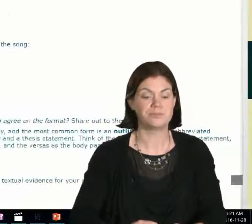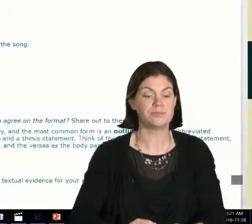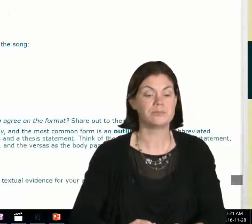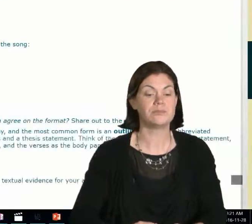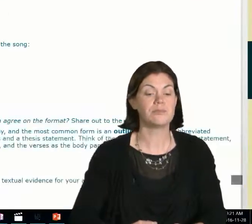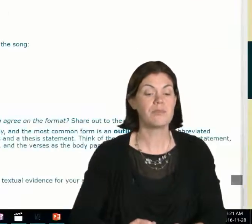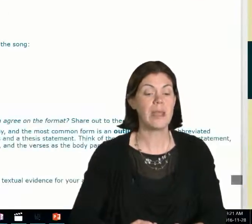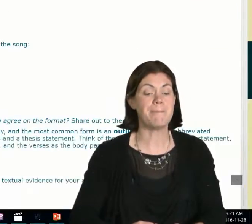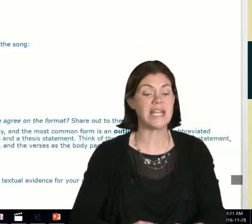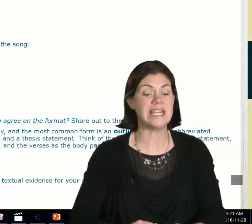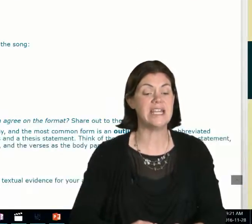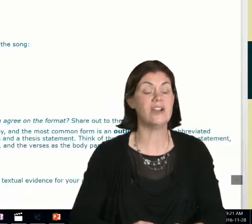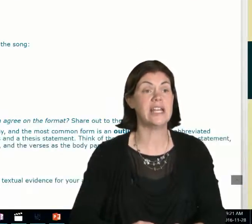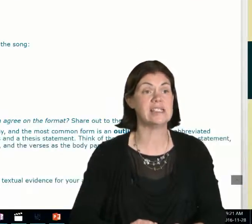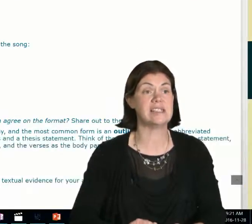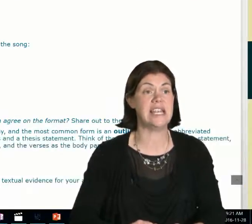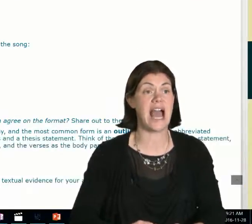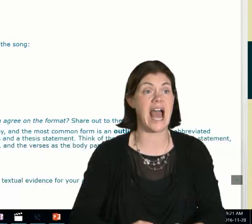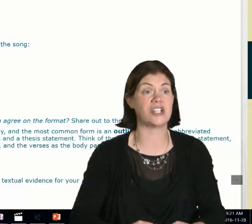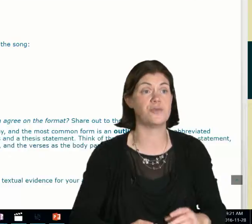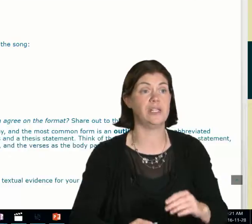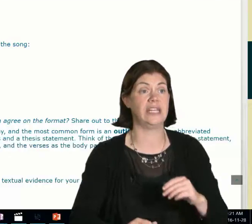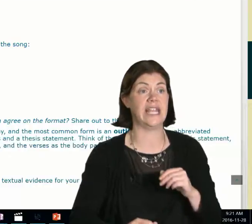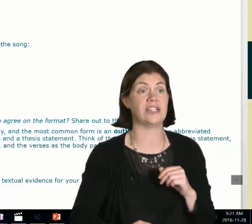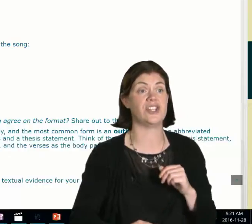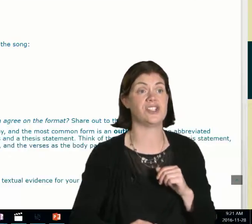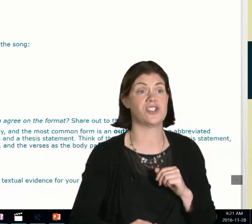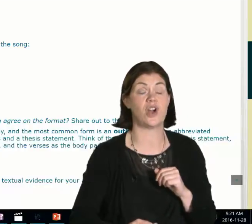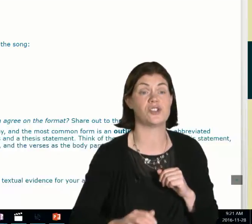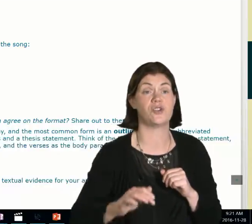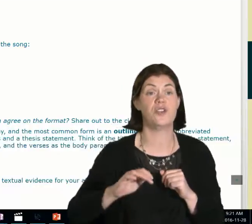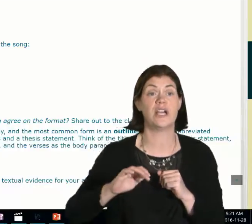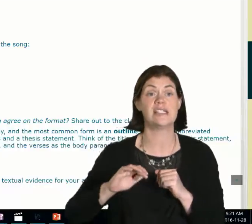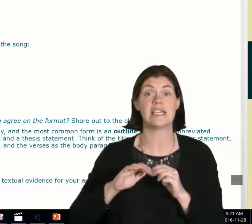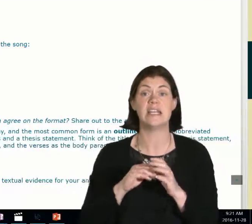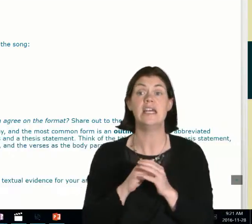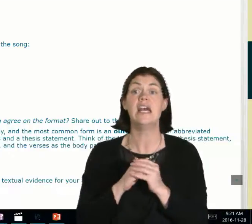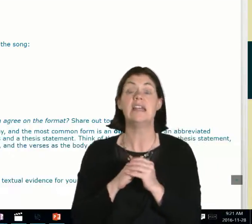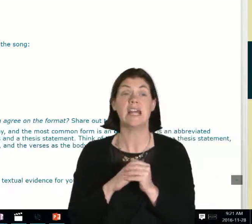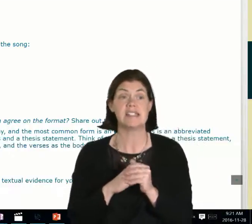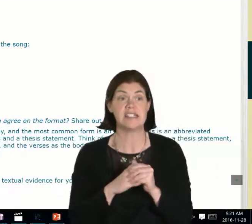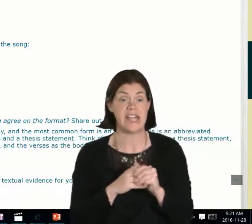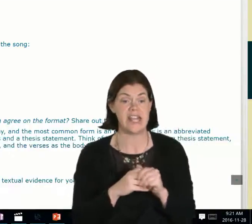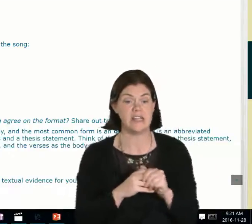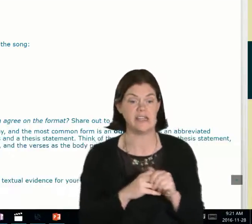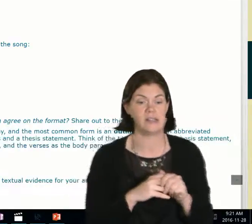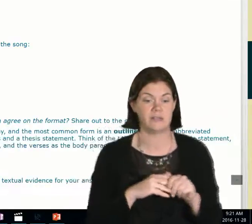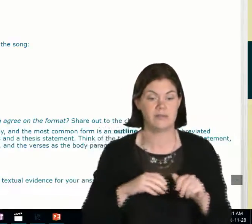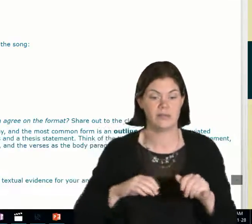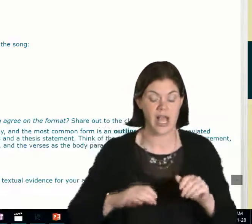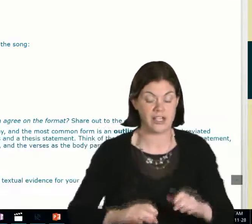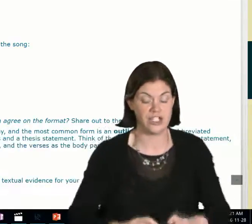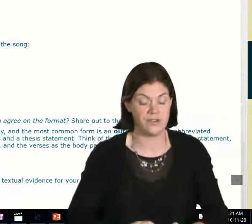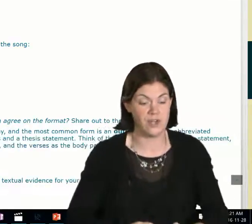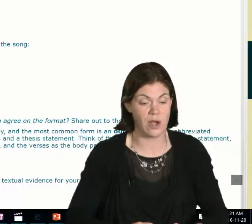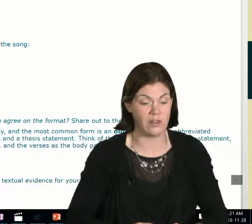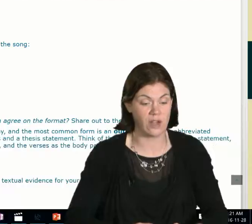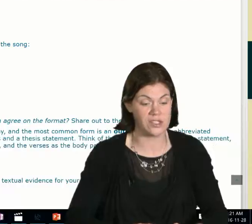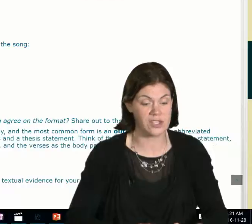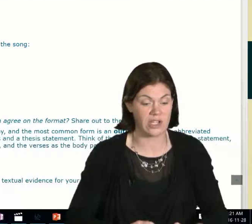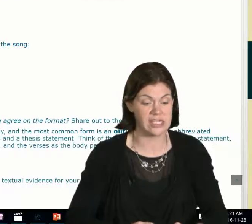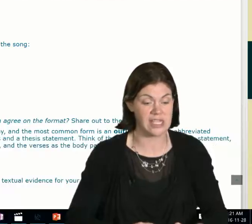So, but here is the actual link to the song. So if you guys can, let's take, I actually don't